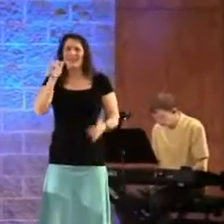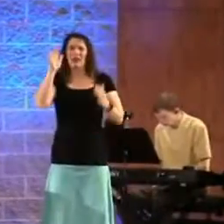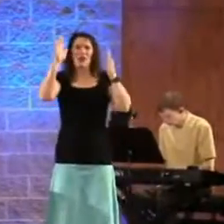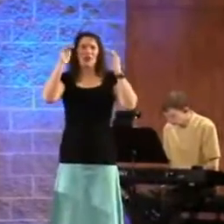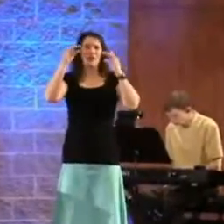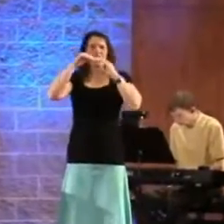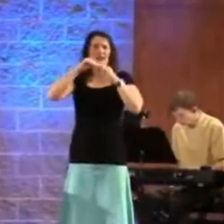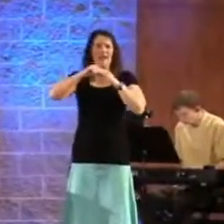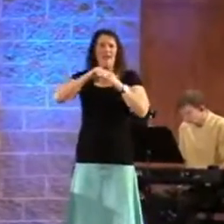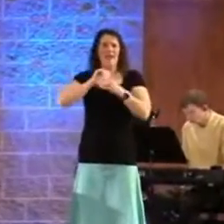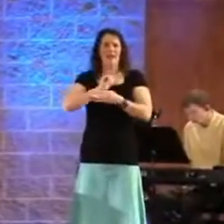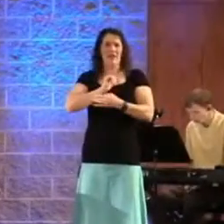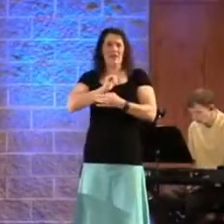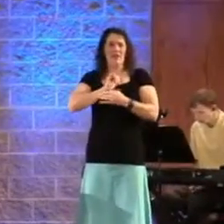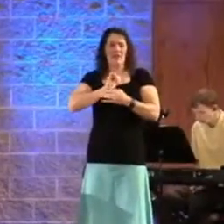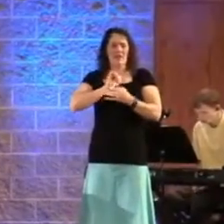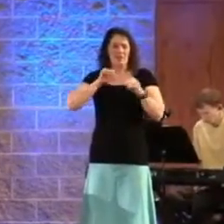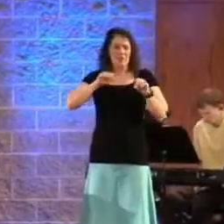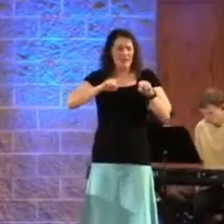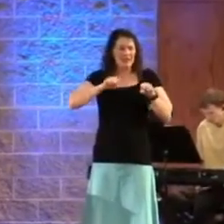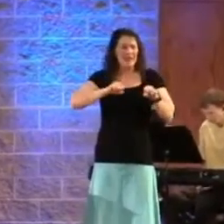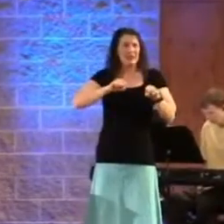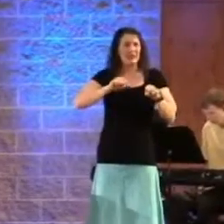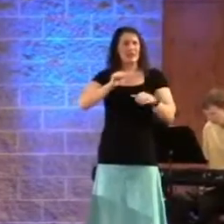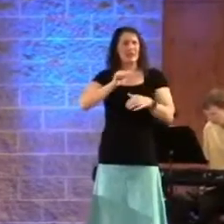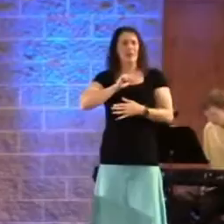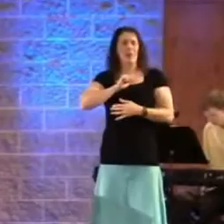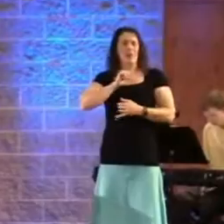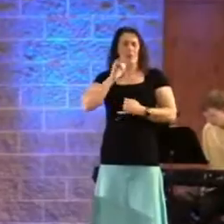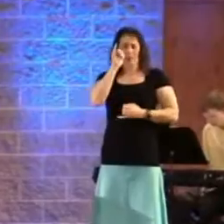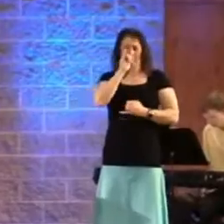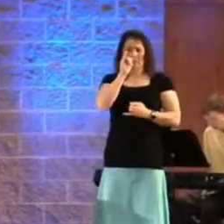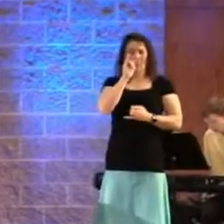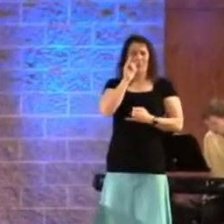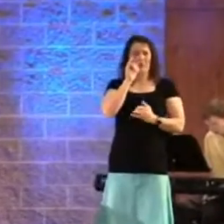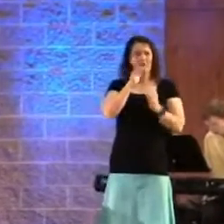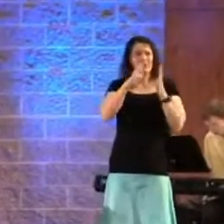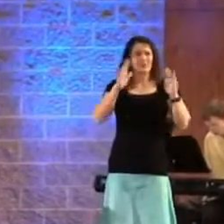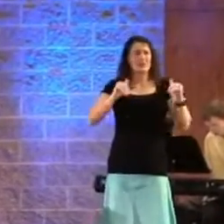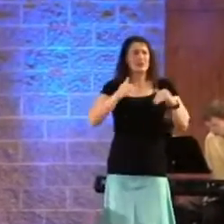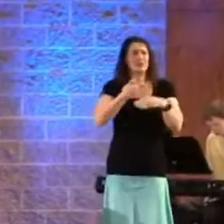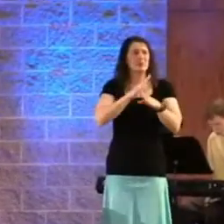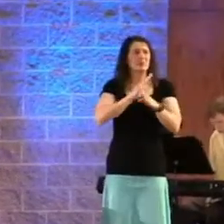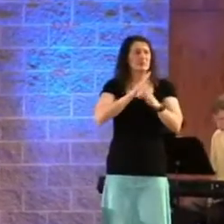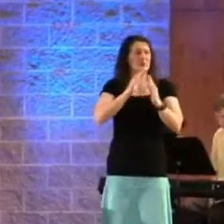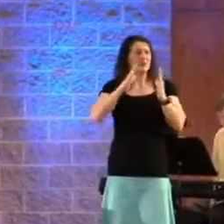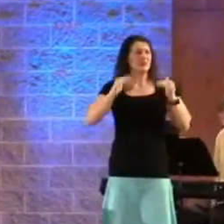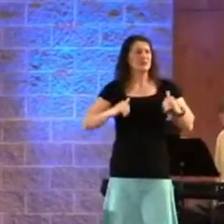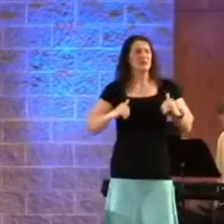abilities or our own immune systems. God, we hope in you. You are our hope.